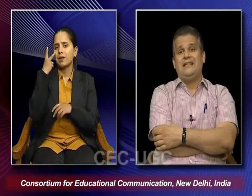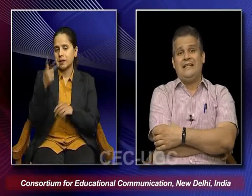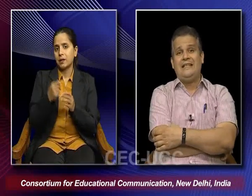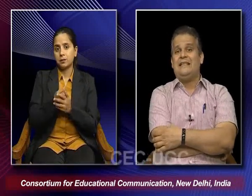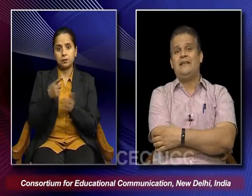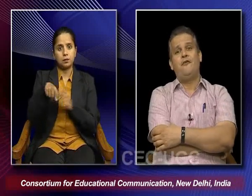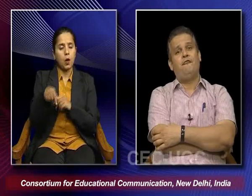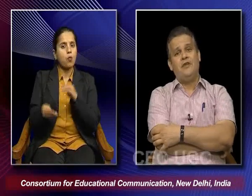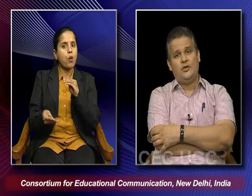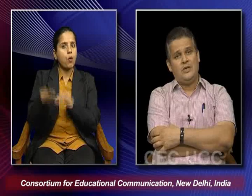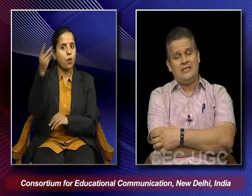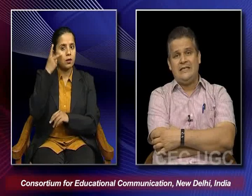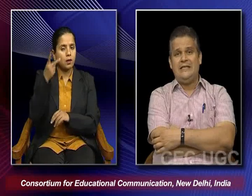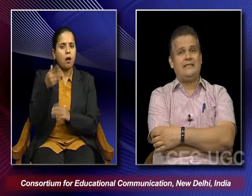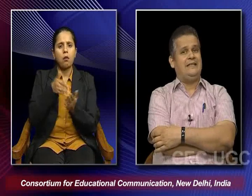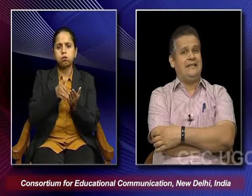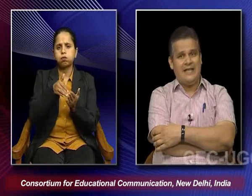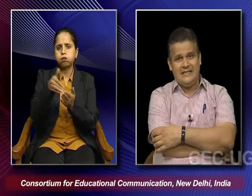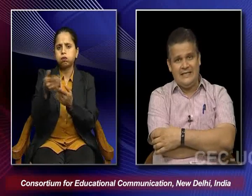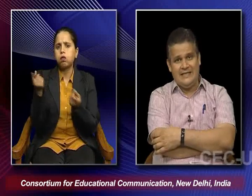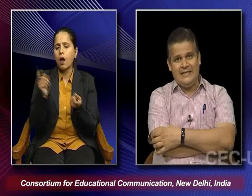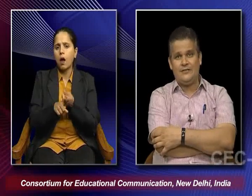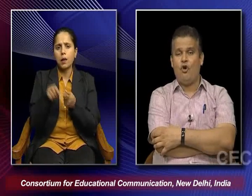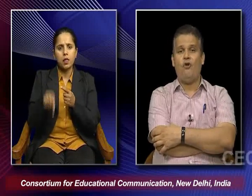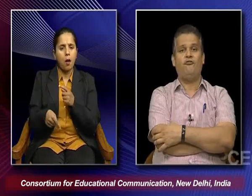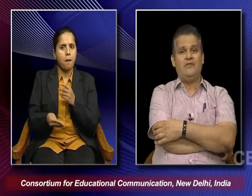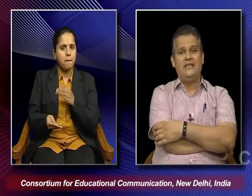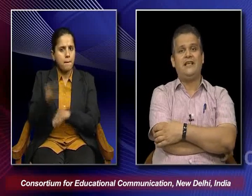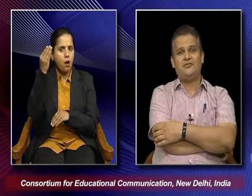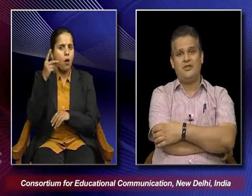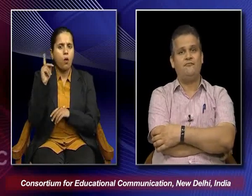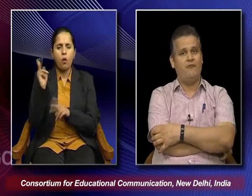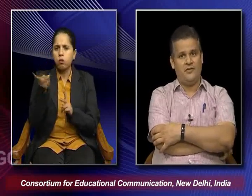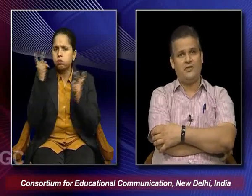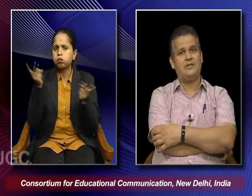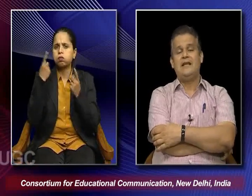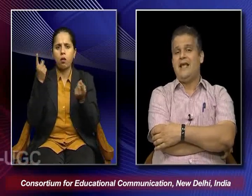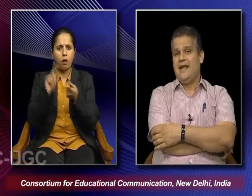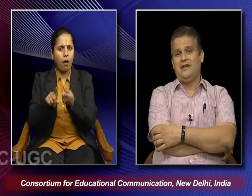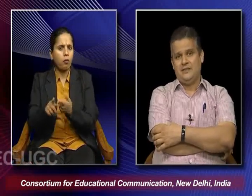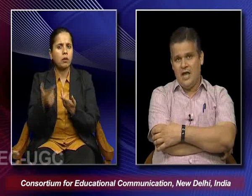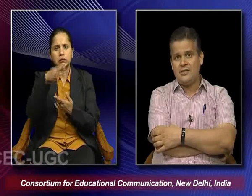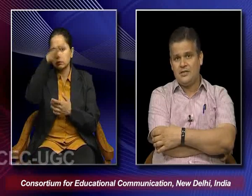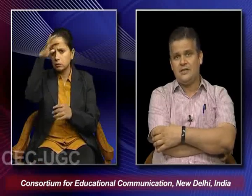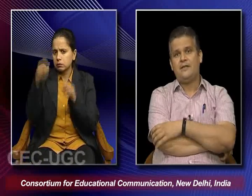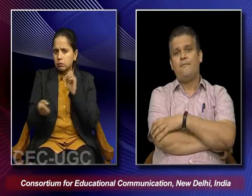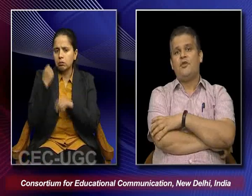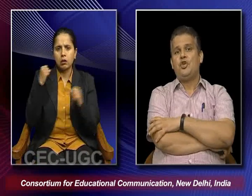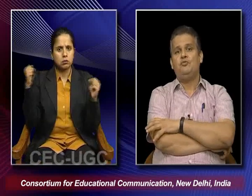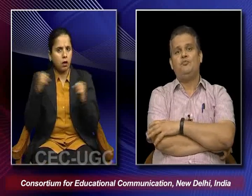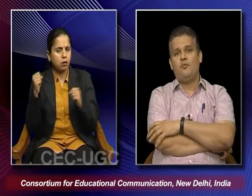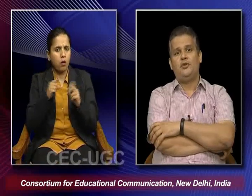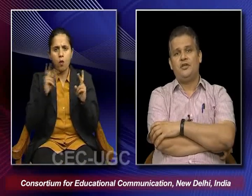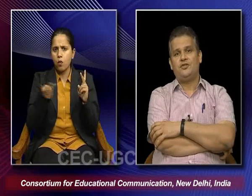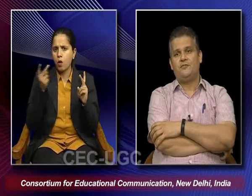the increasing frequencies, intensities of these extreme weathers and disasters,